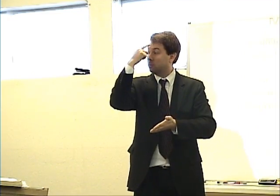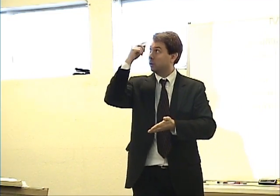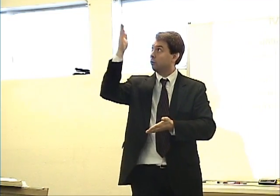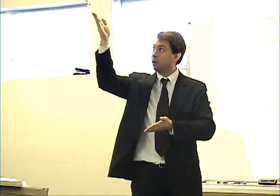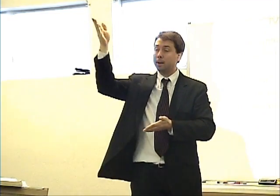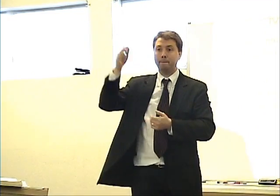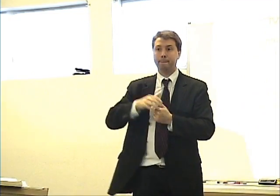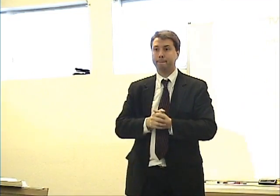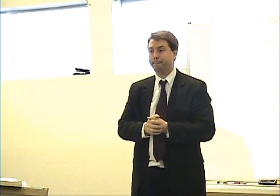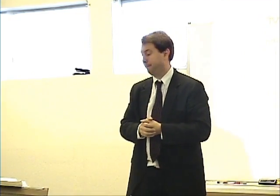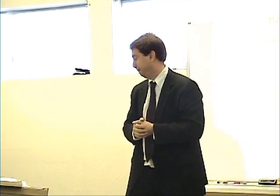for